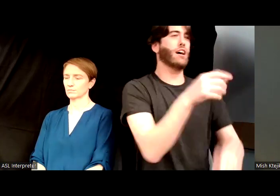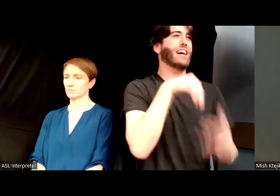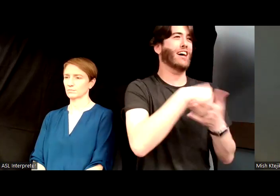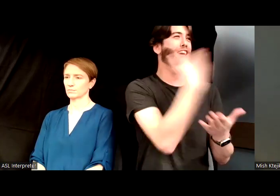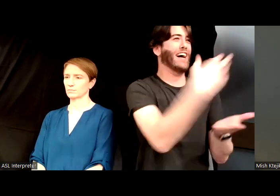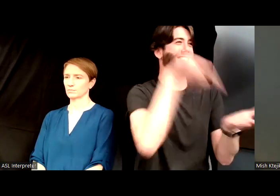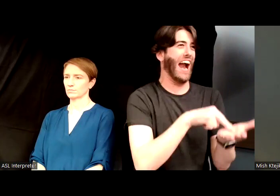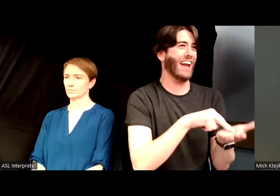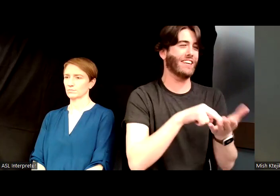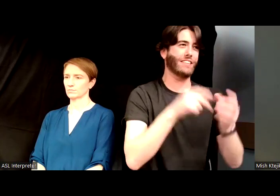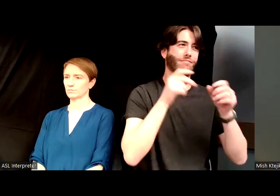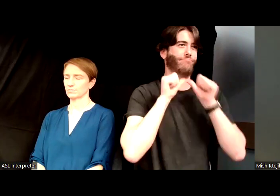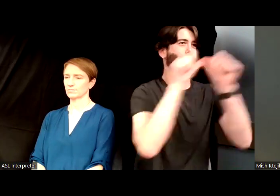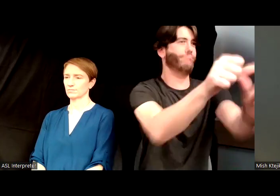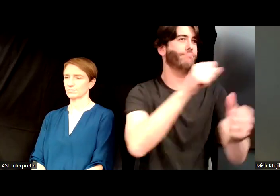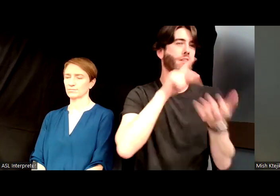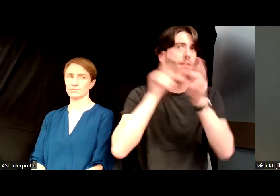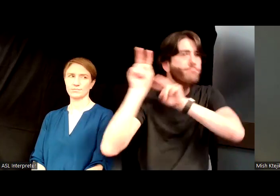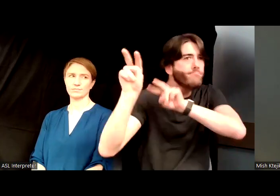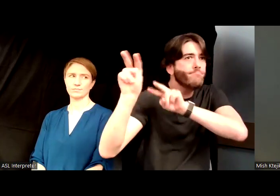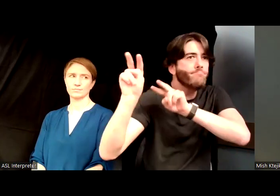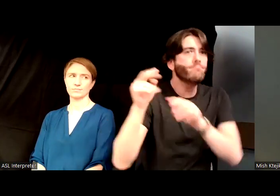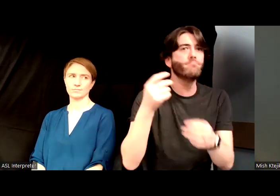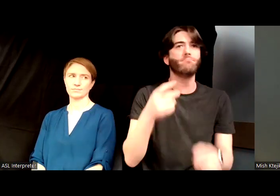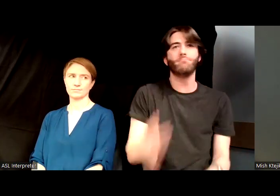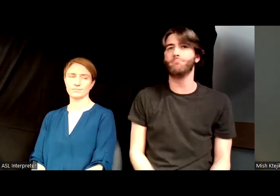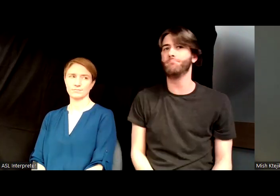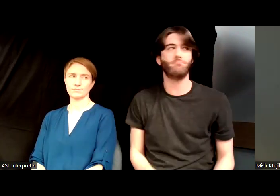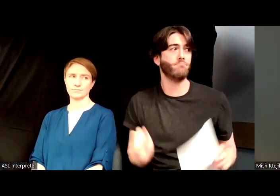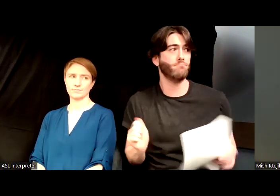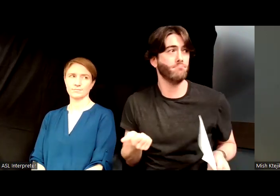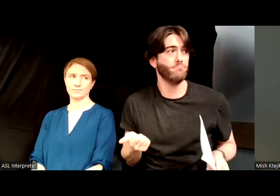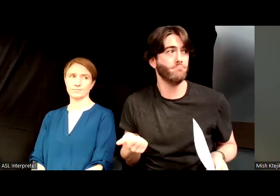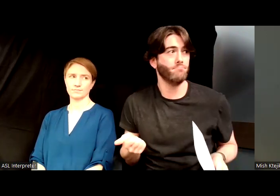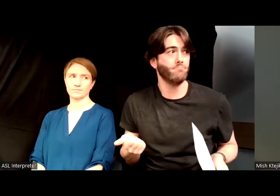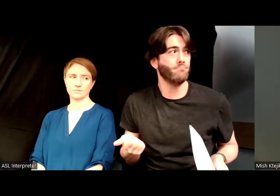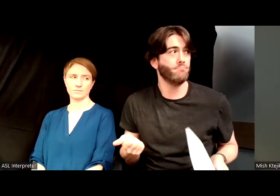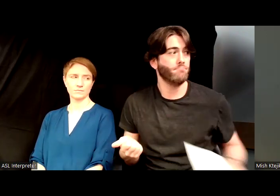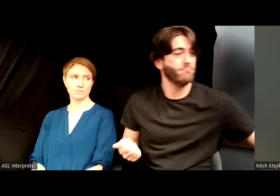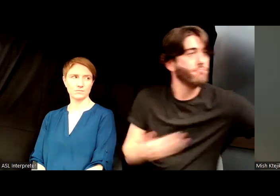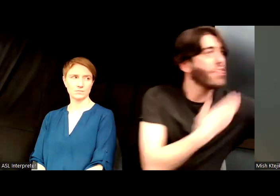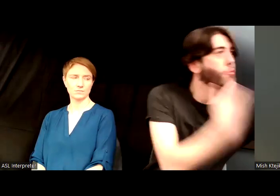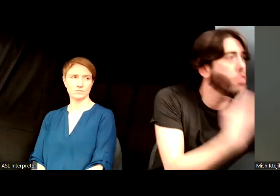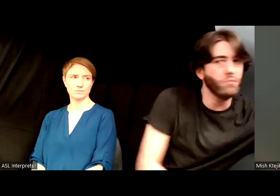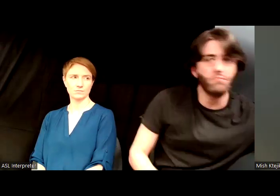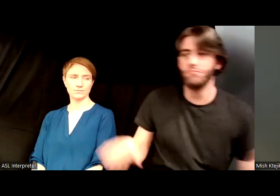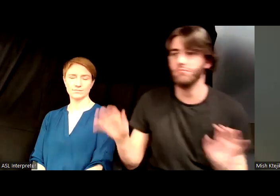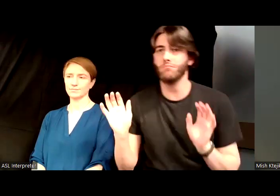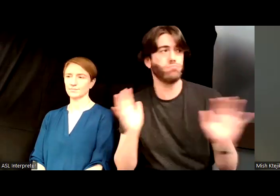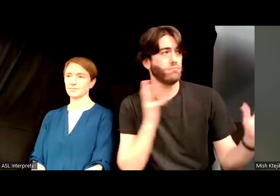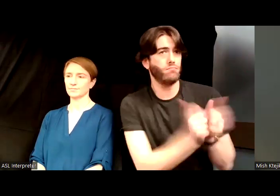that happened, like, we need to add that word in good standing, just moving forward into the future to make sure we're